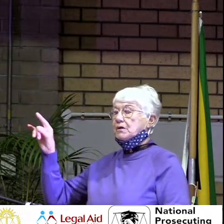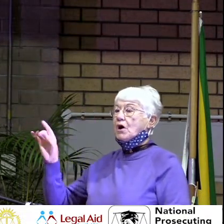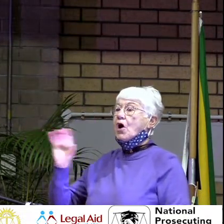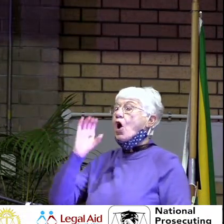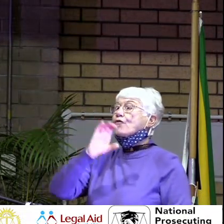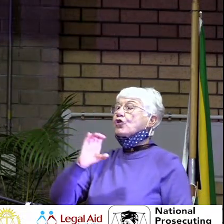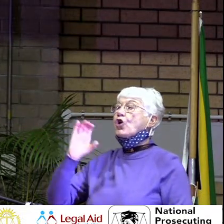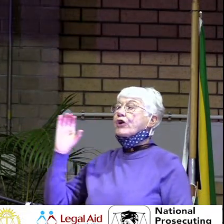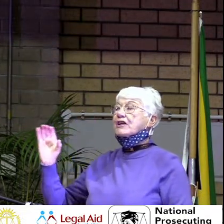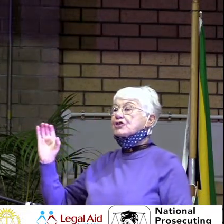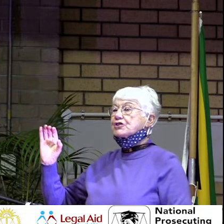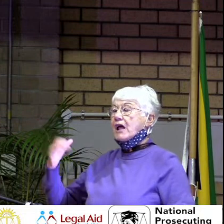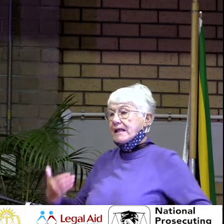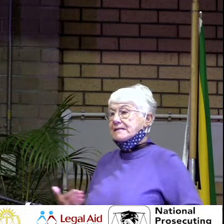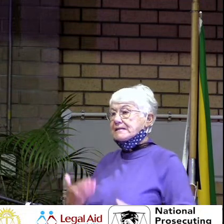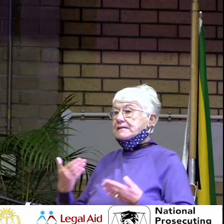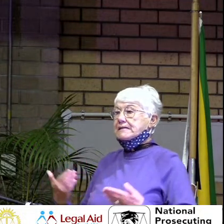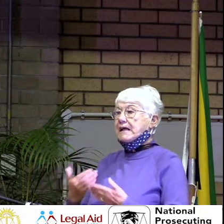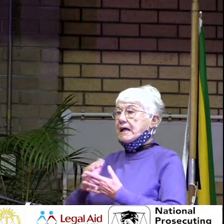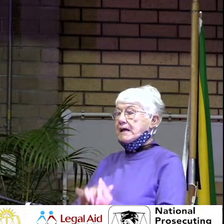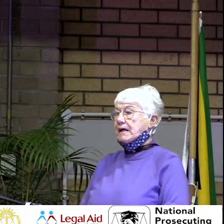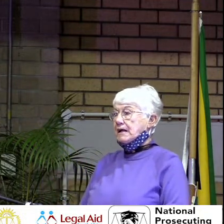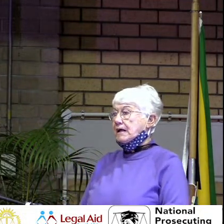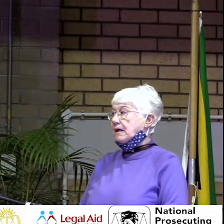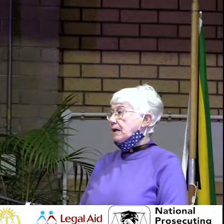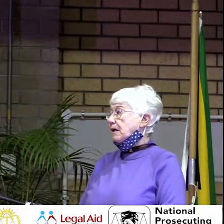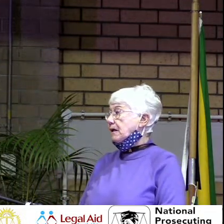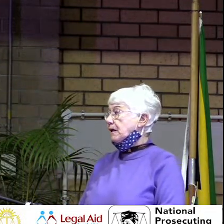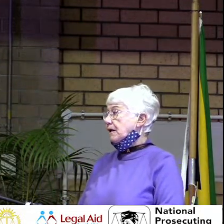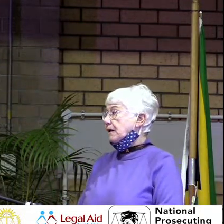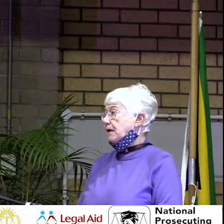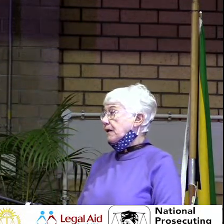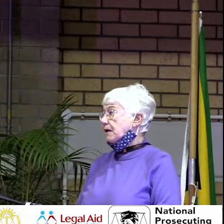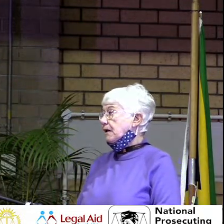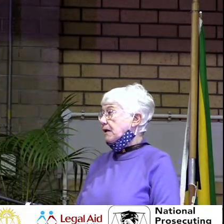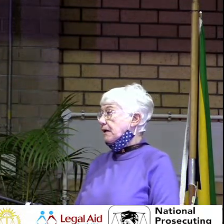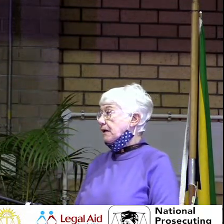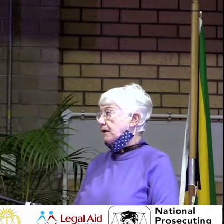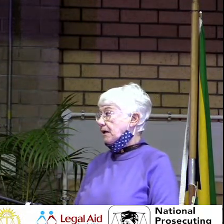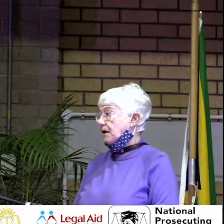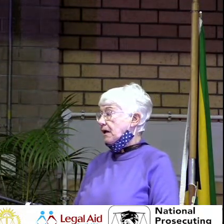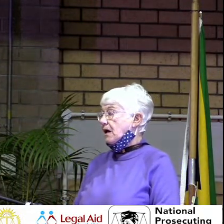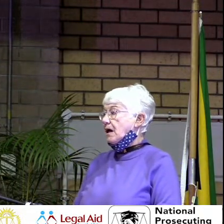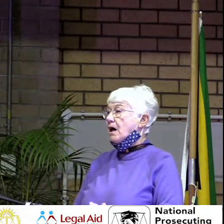Our department provides monitoring to 161 parolees,